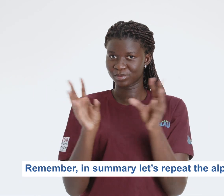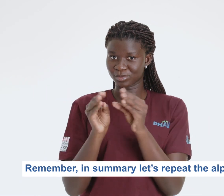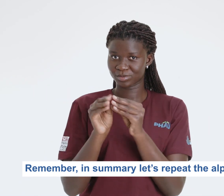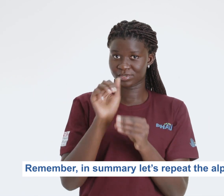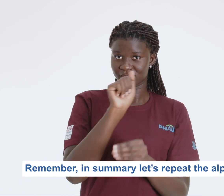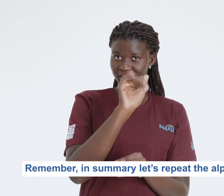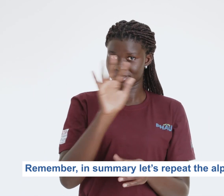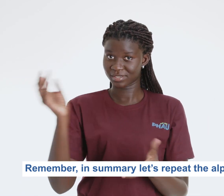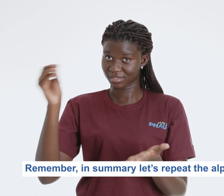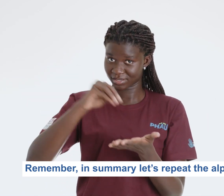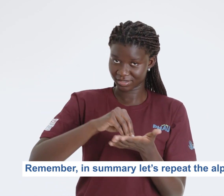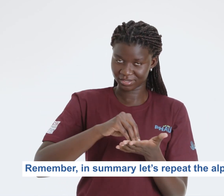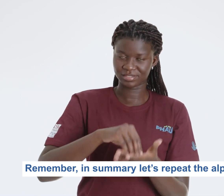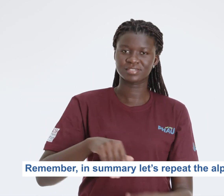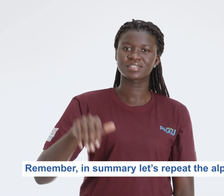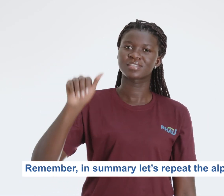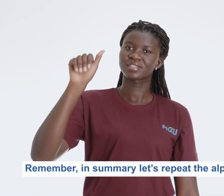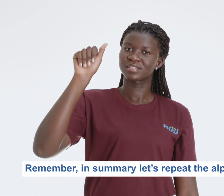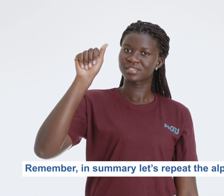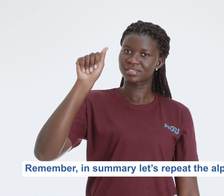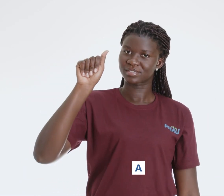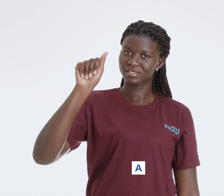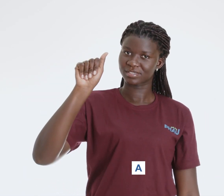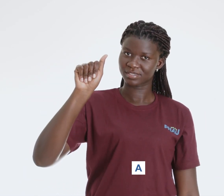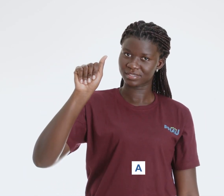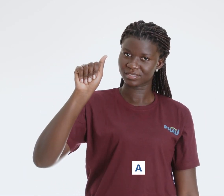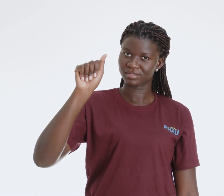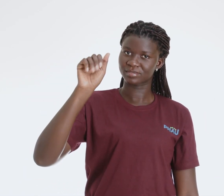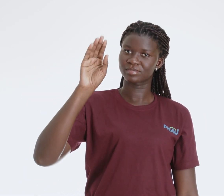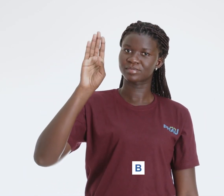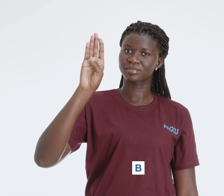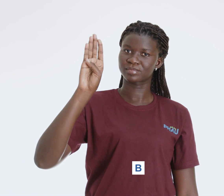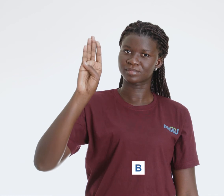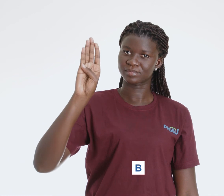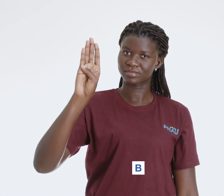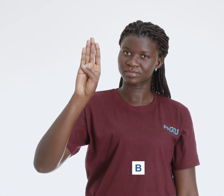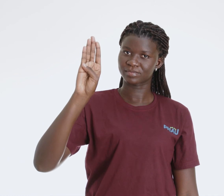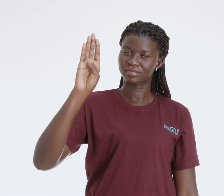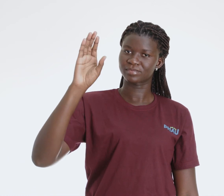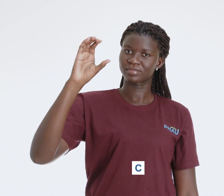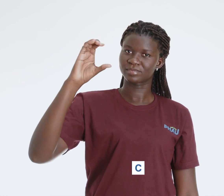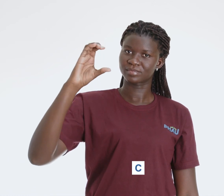Remember, in summary, let's repeat the alphabet. A, B,